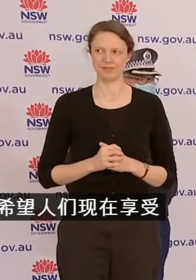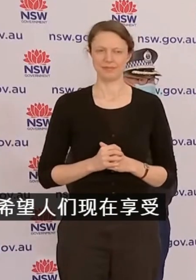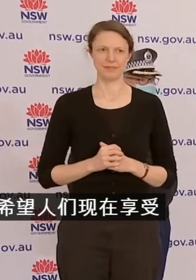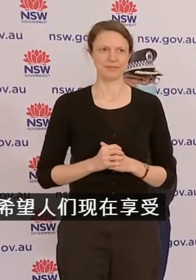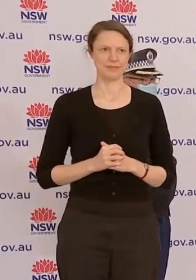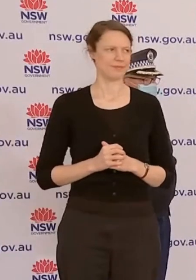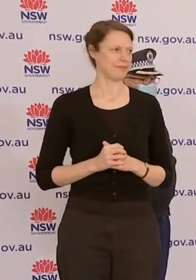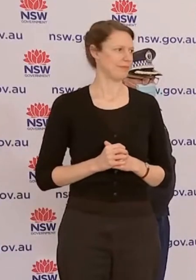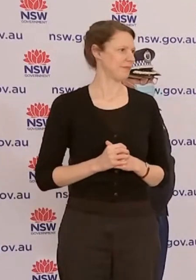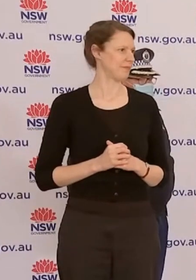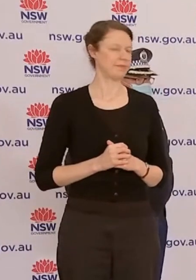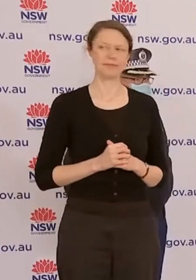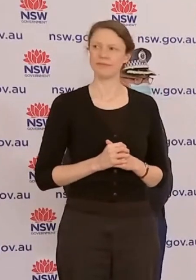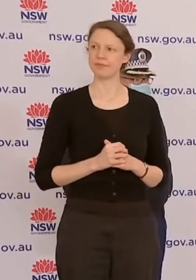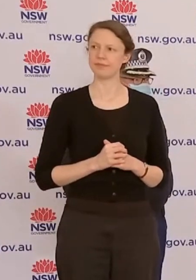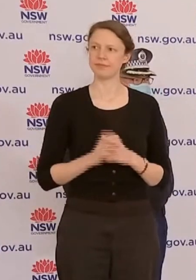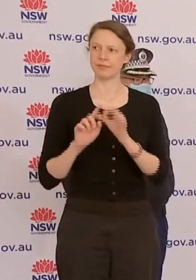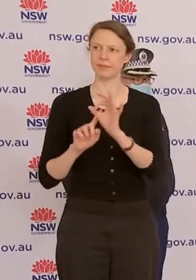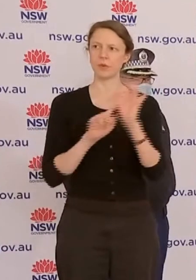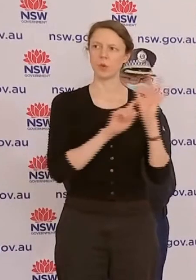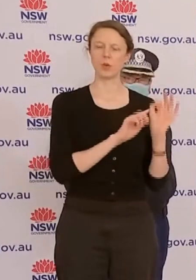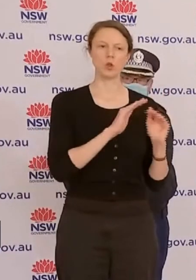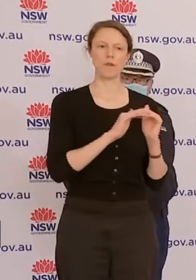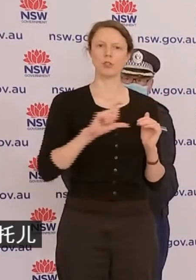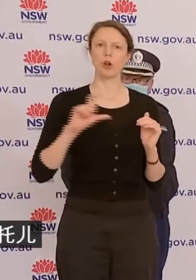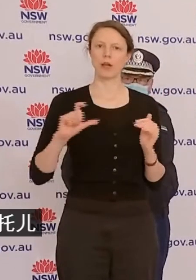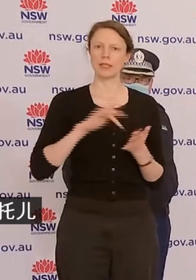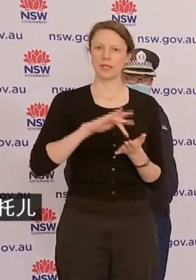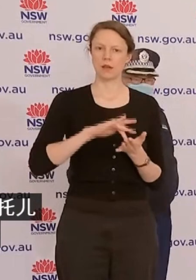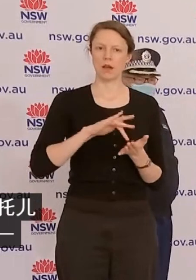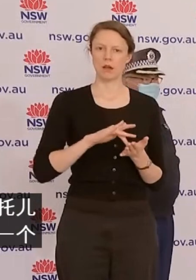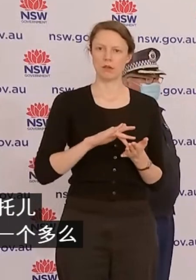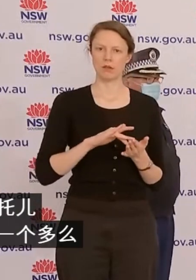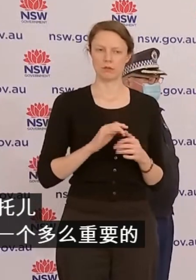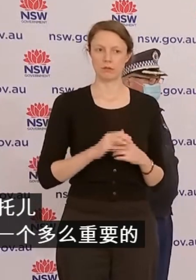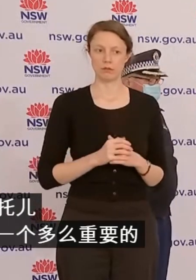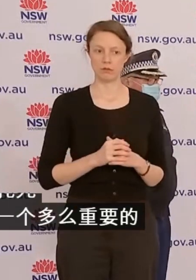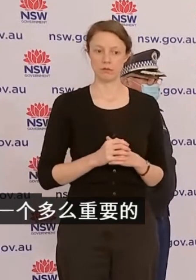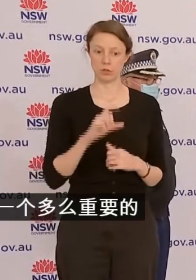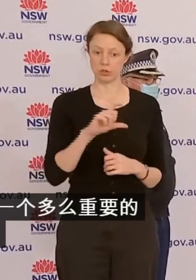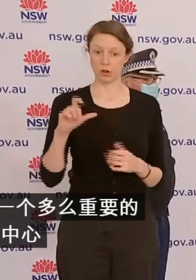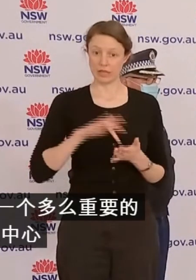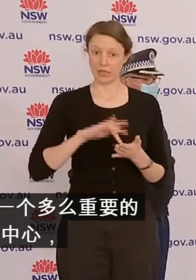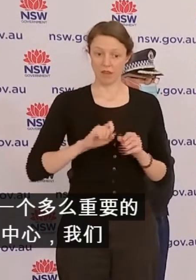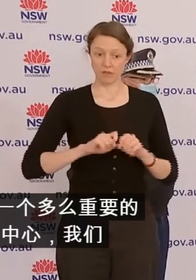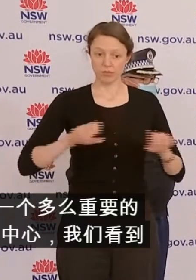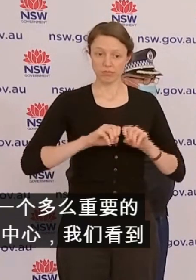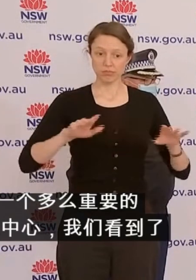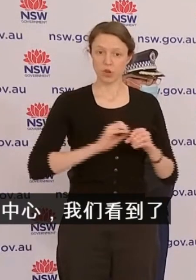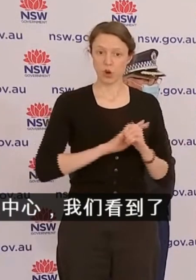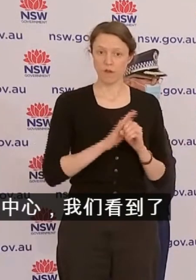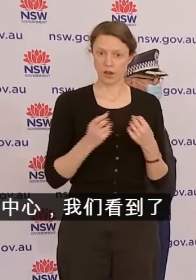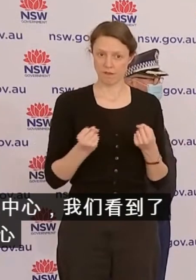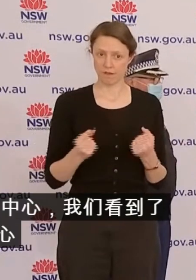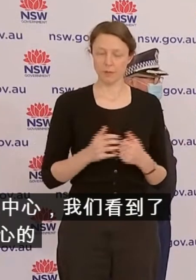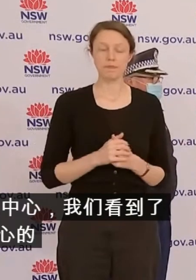How significant is the problem, Dr. Chan, in childcare centres at the moment? Sorry? Childcare centres at the moment, how significant an issue is that? Childcare centres, we are seeing a